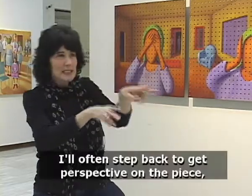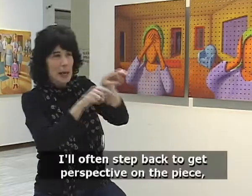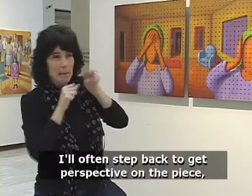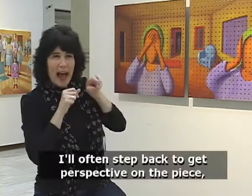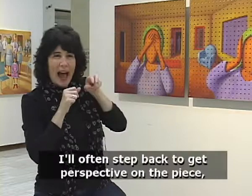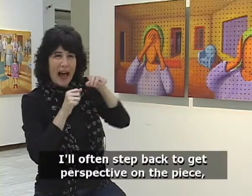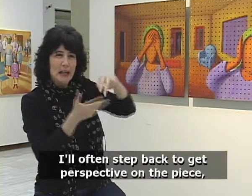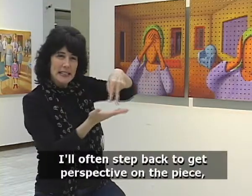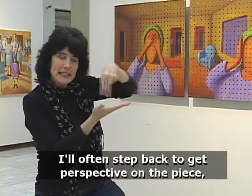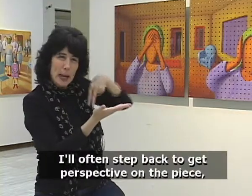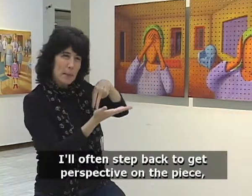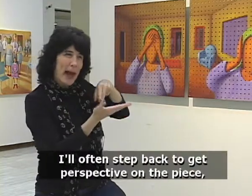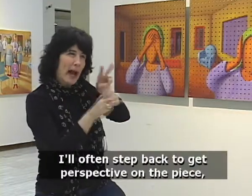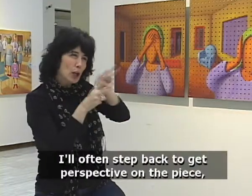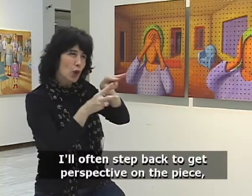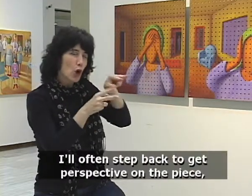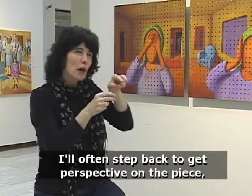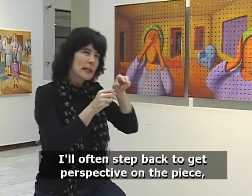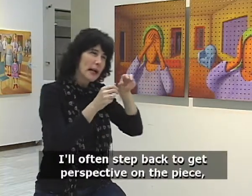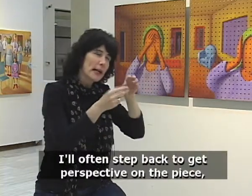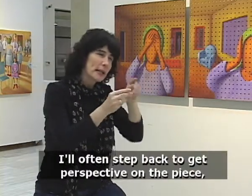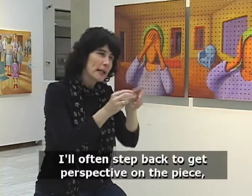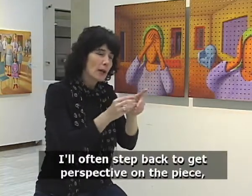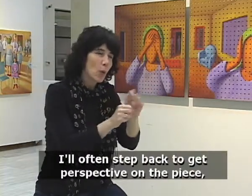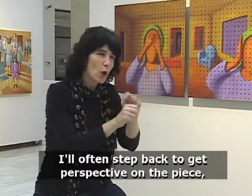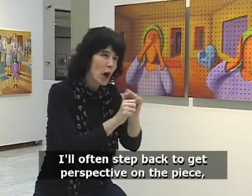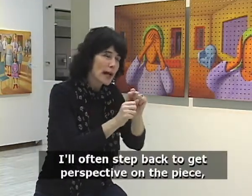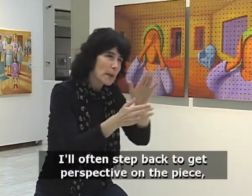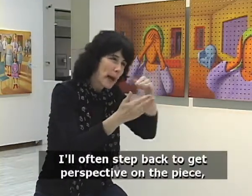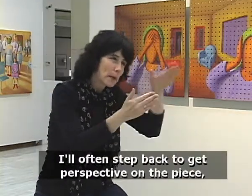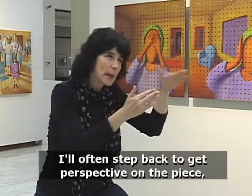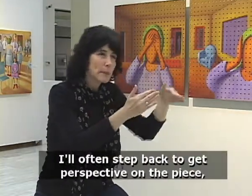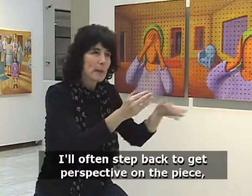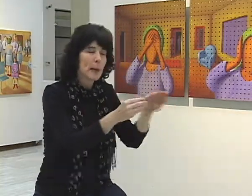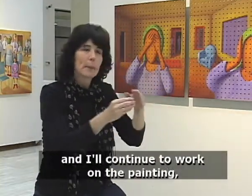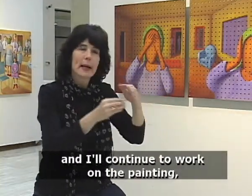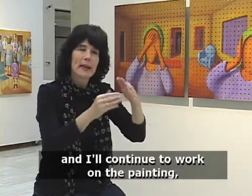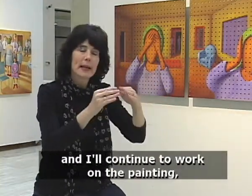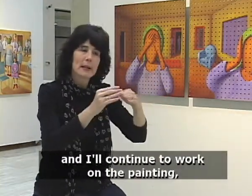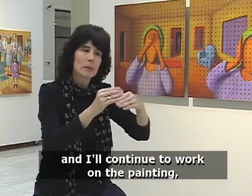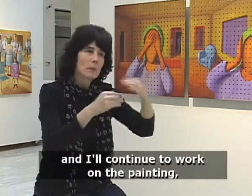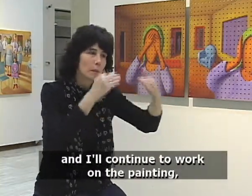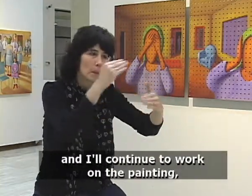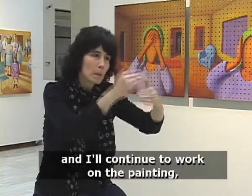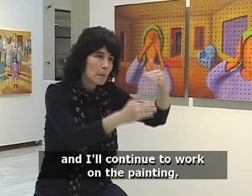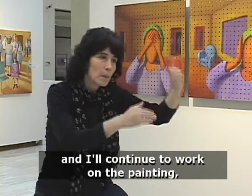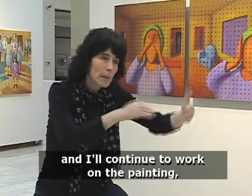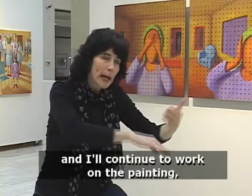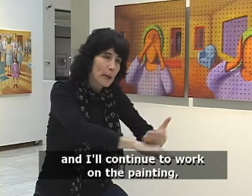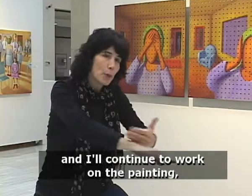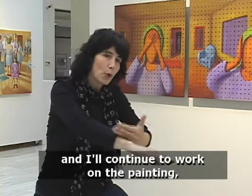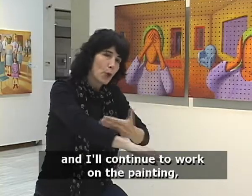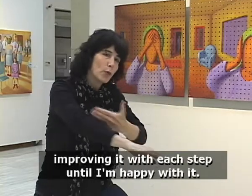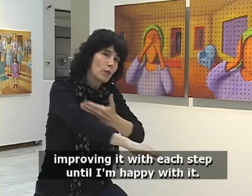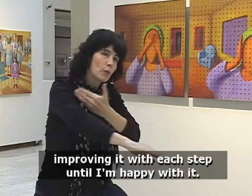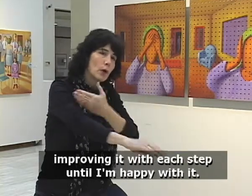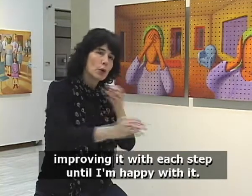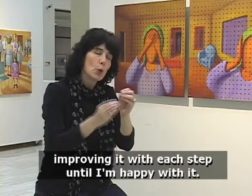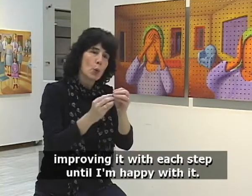I'll often step back to get perspective on the piece, and I'll continue to work on the painting, improving it with